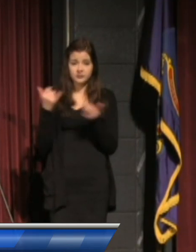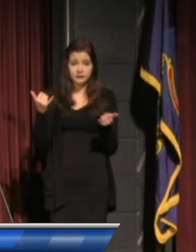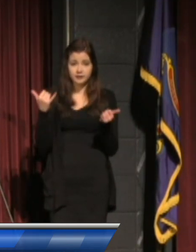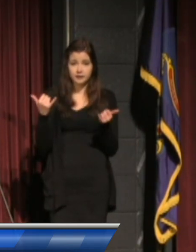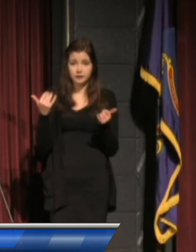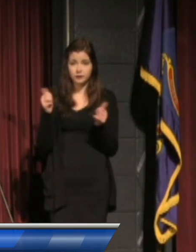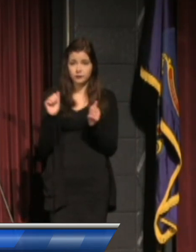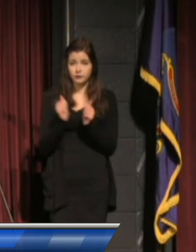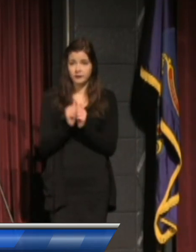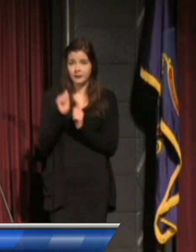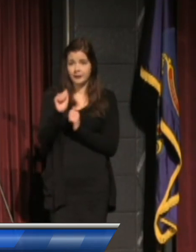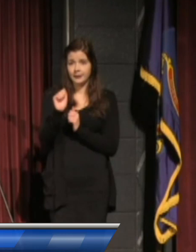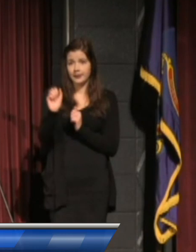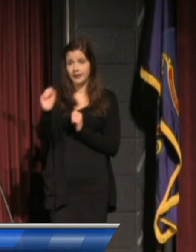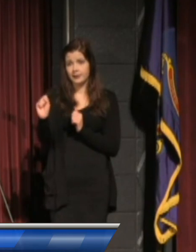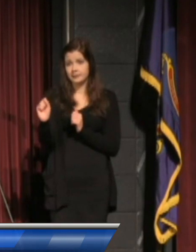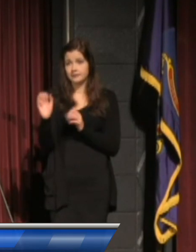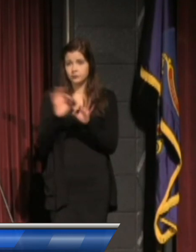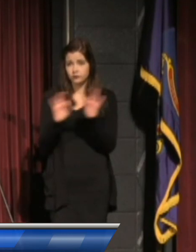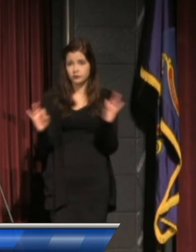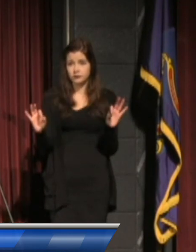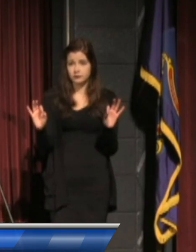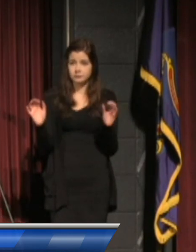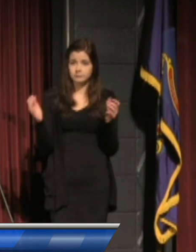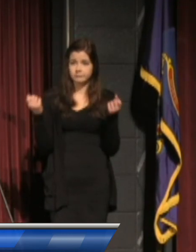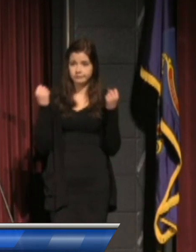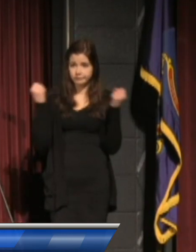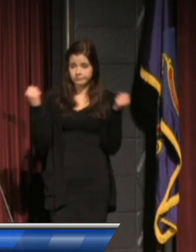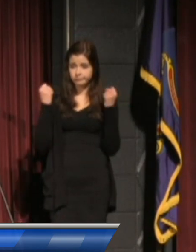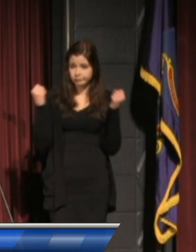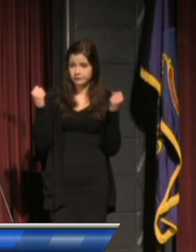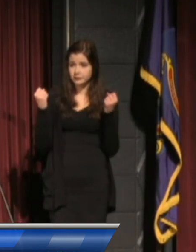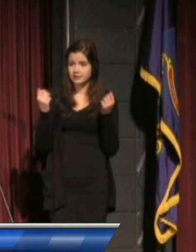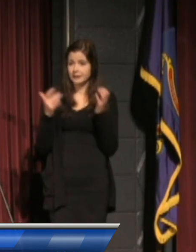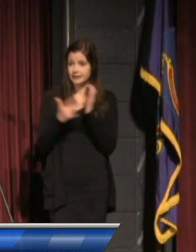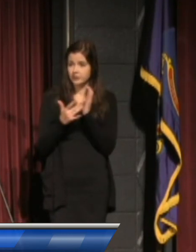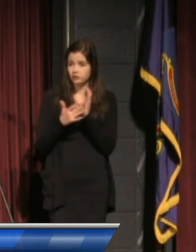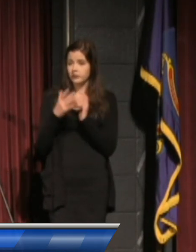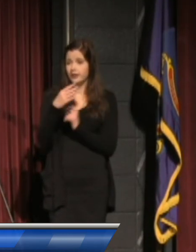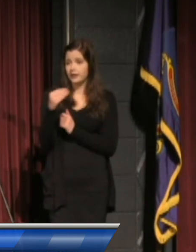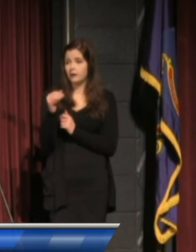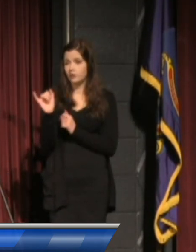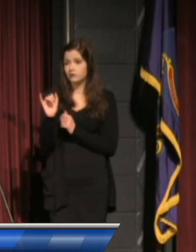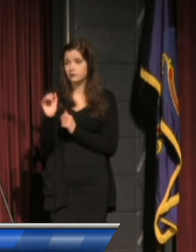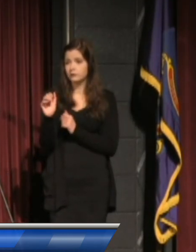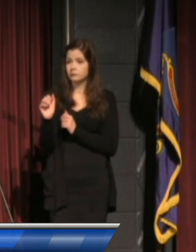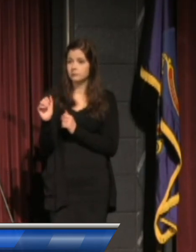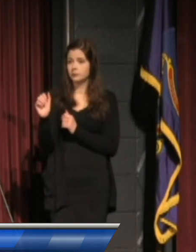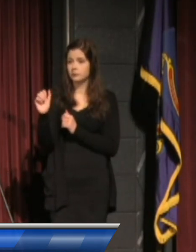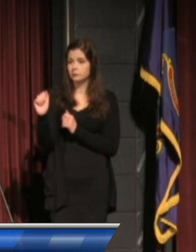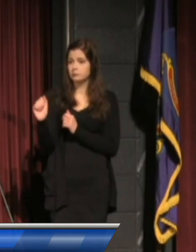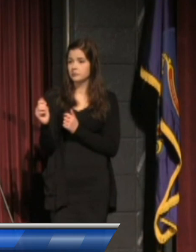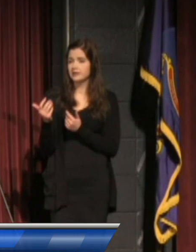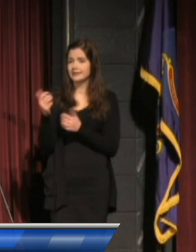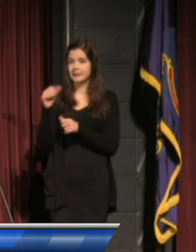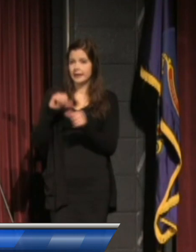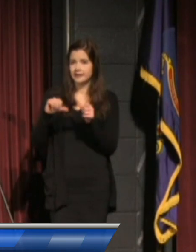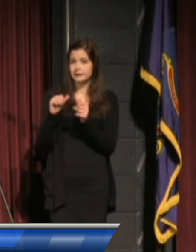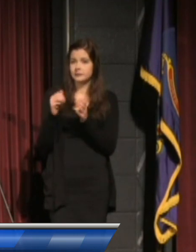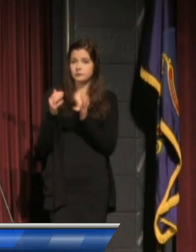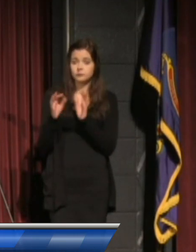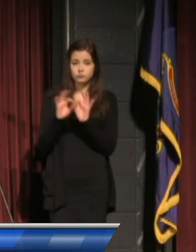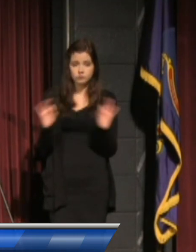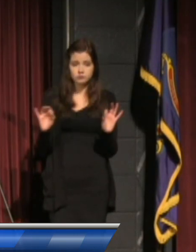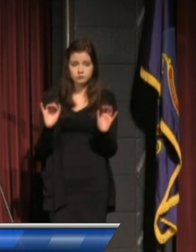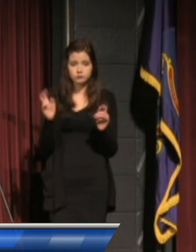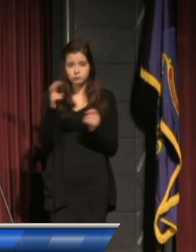her AAS degree as a fitness trainer technician, as well as her Associate of Science degree. She plans to transfer to